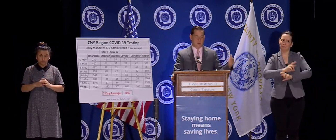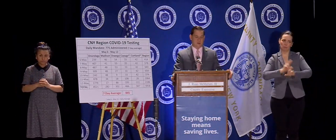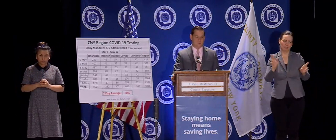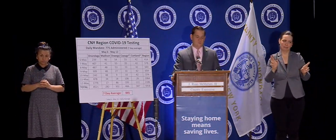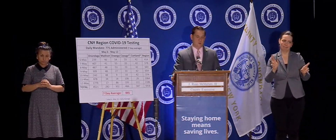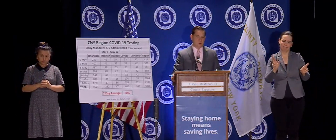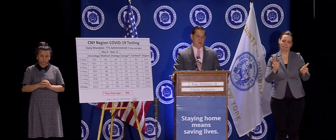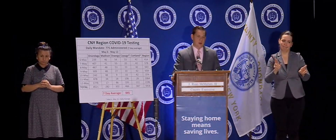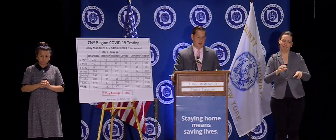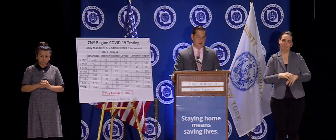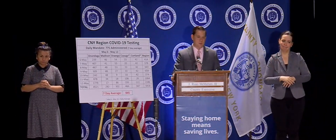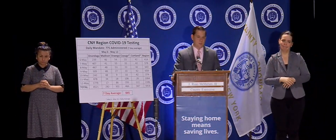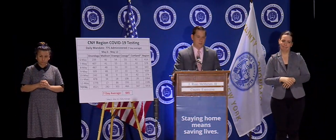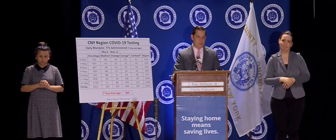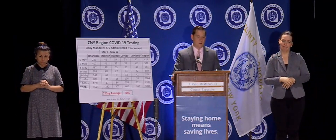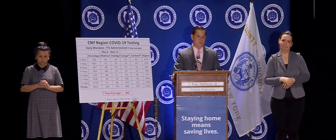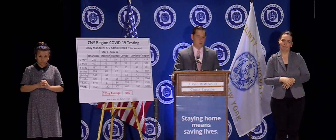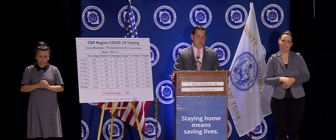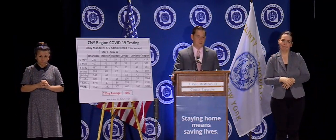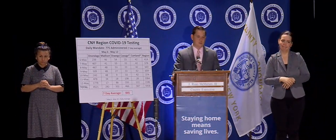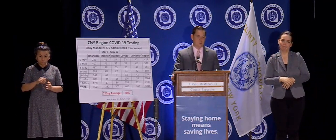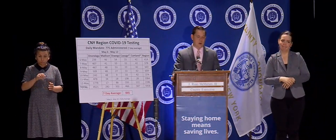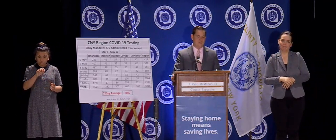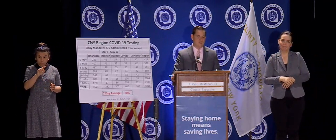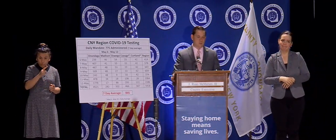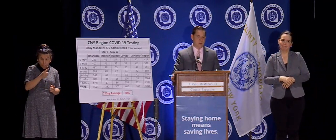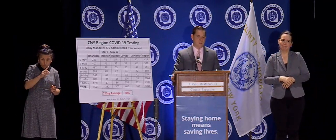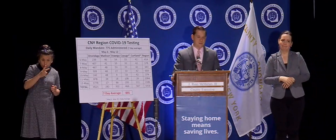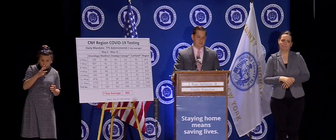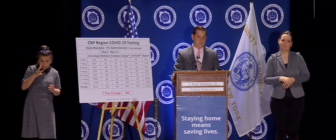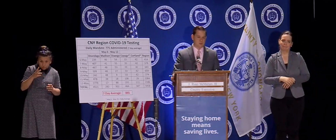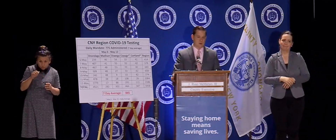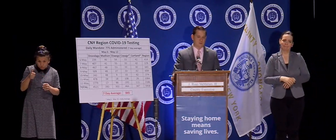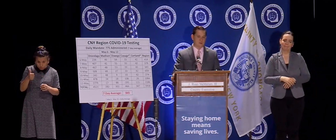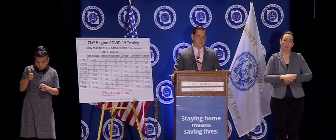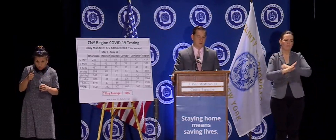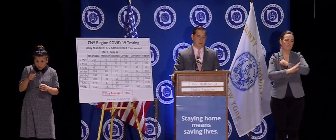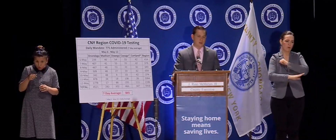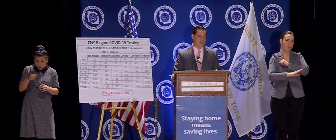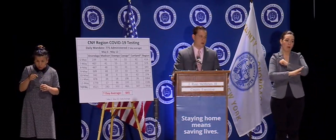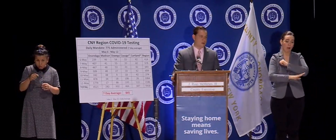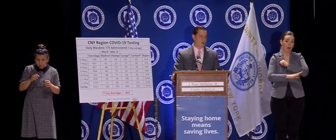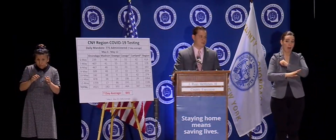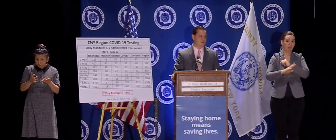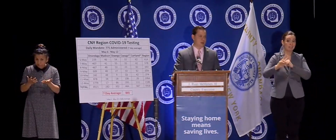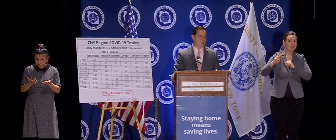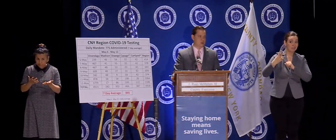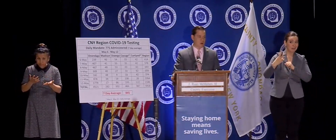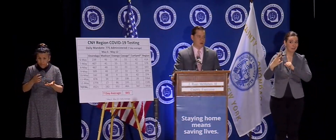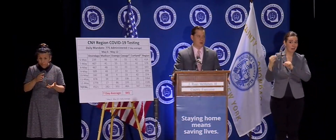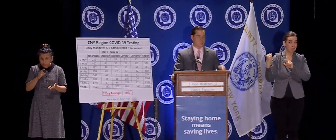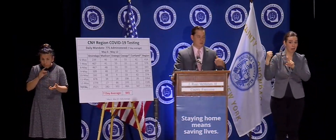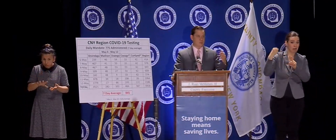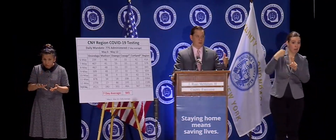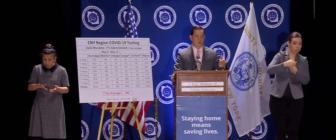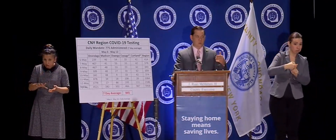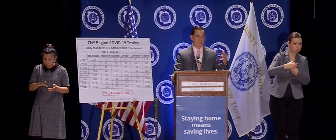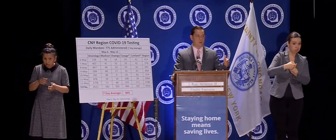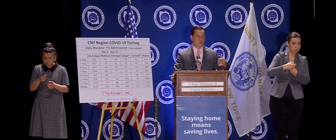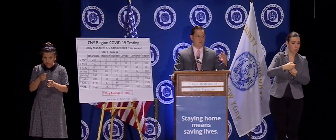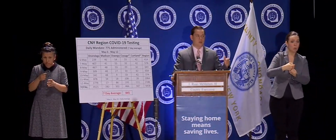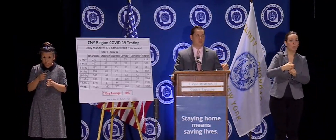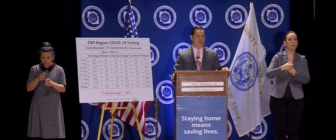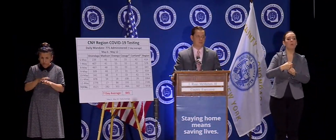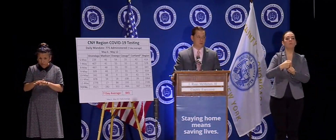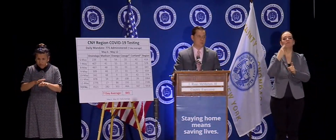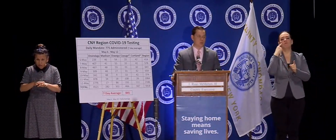second wave, the communities that have been ravaged by this, our friends in Long Island and the Hudson Valley in New York, might be a